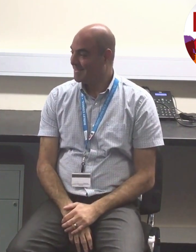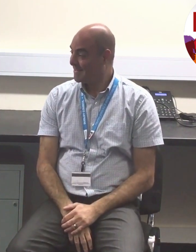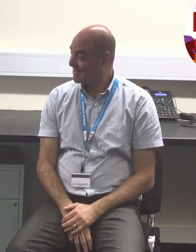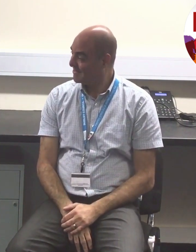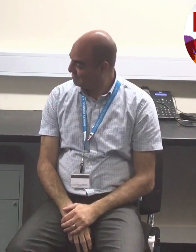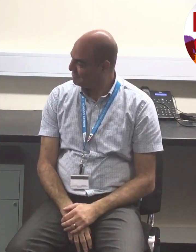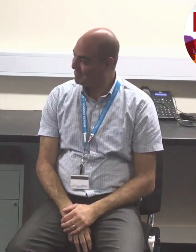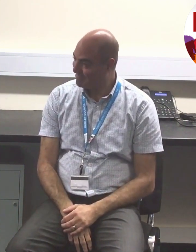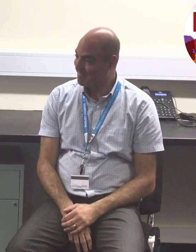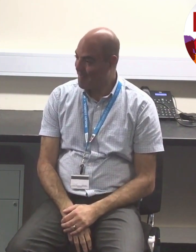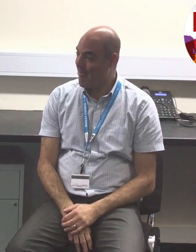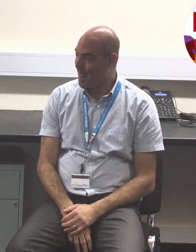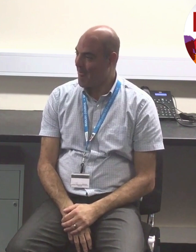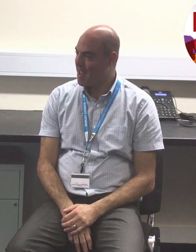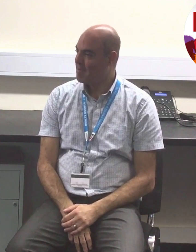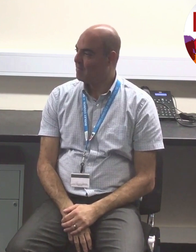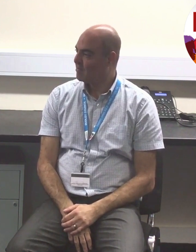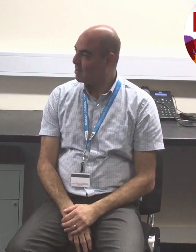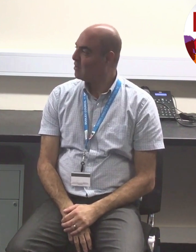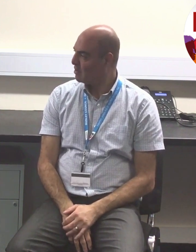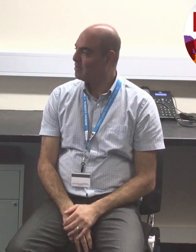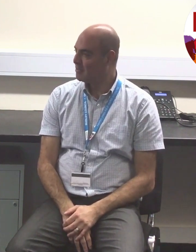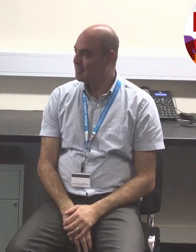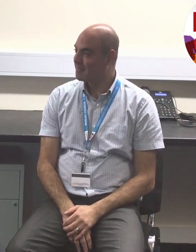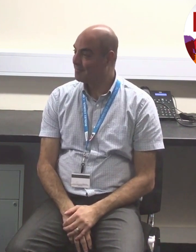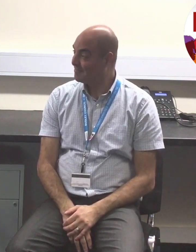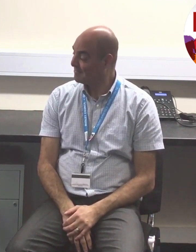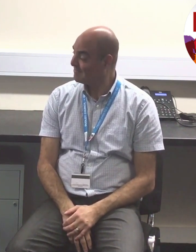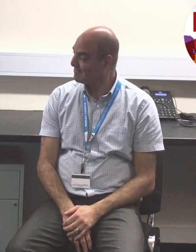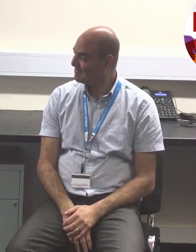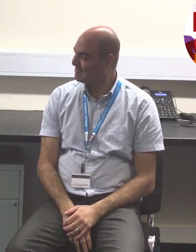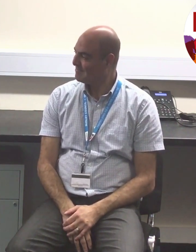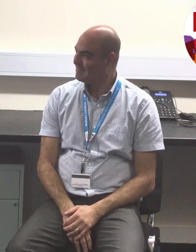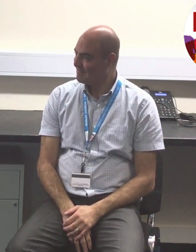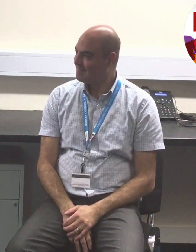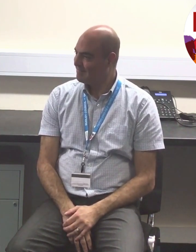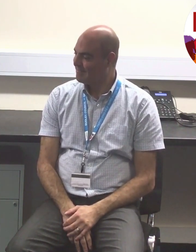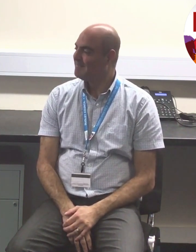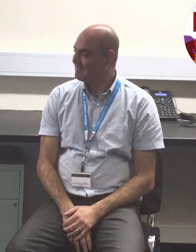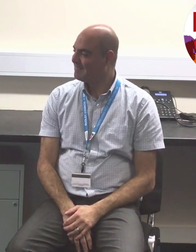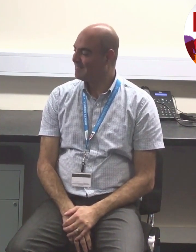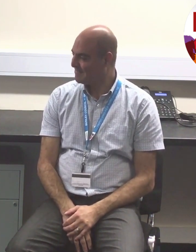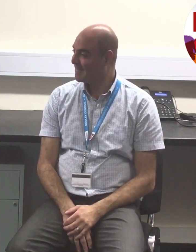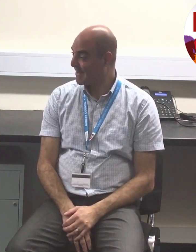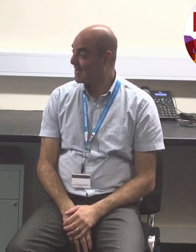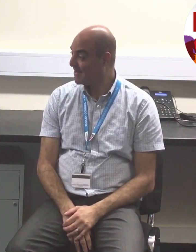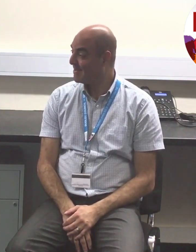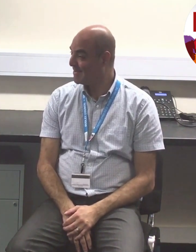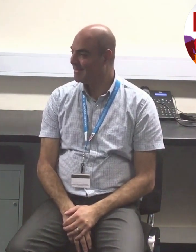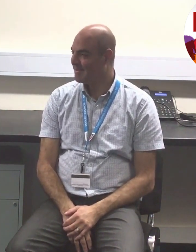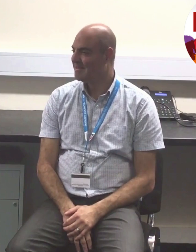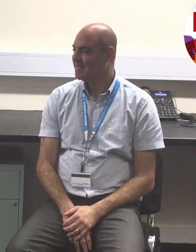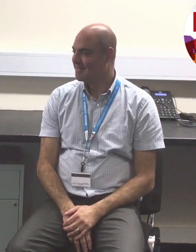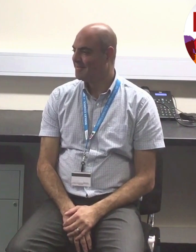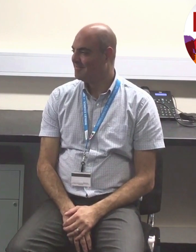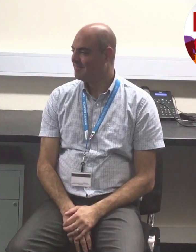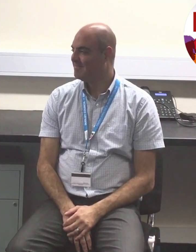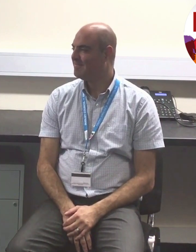will take up as well for our service. So it's been really great to speak with you today. I've enjoyed it so much.